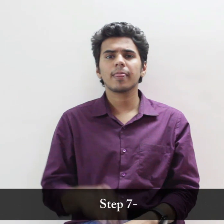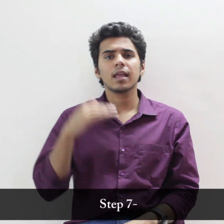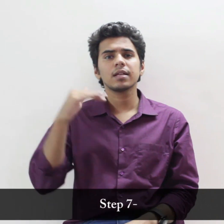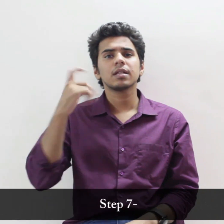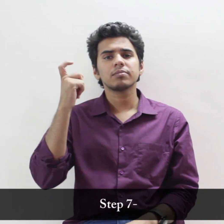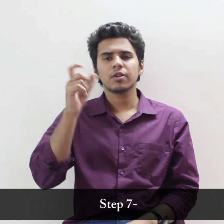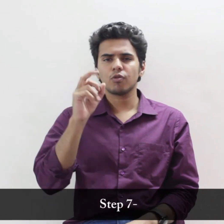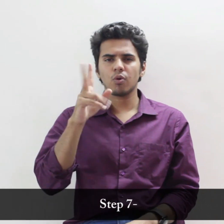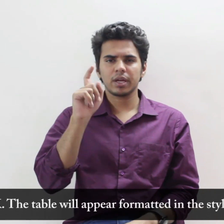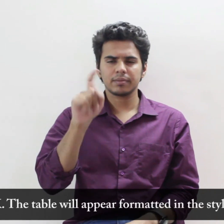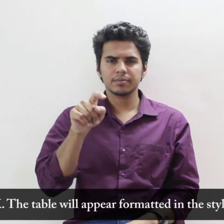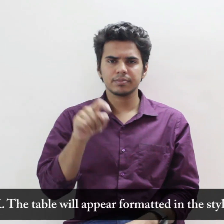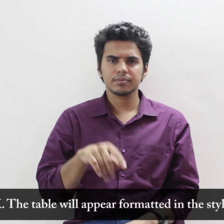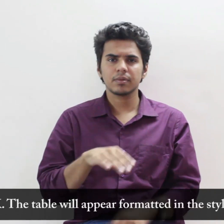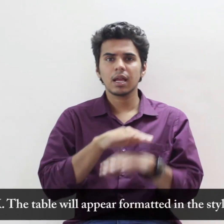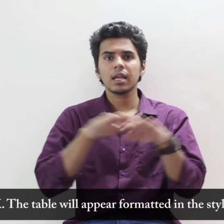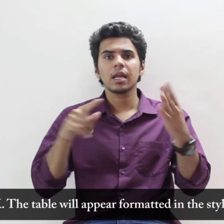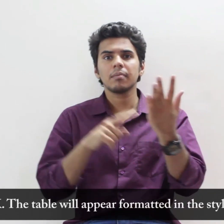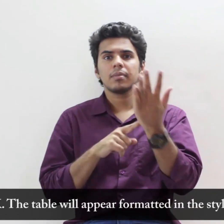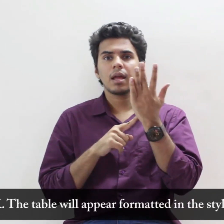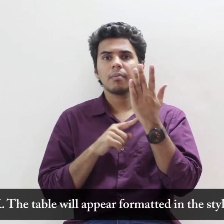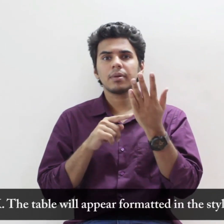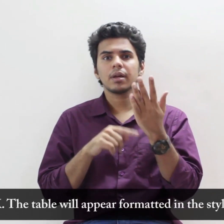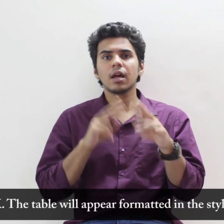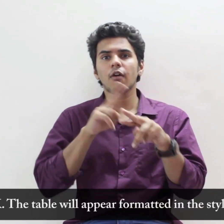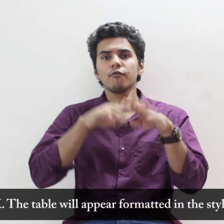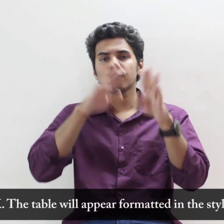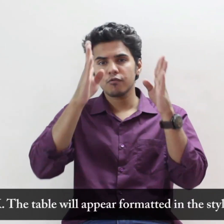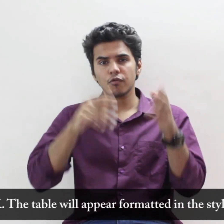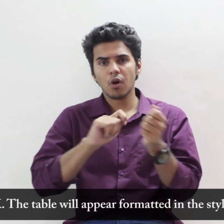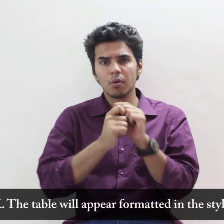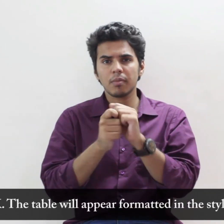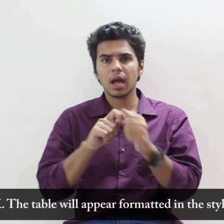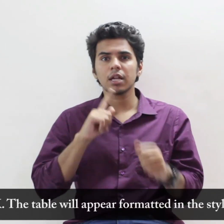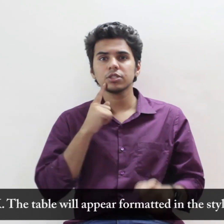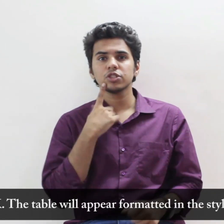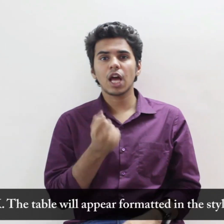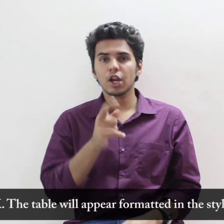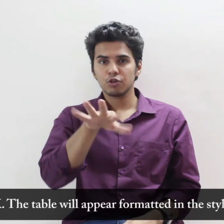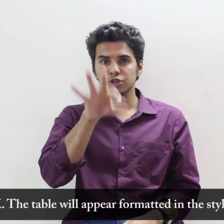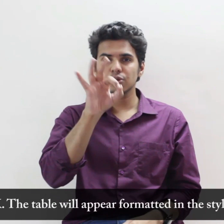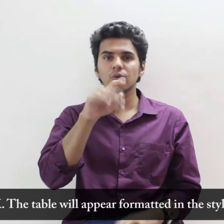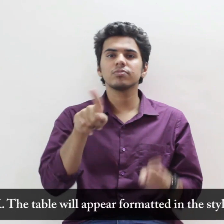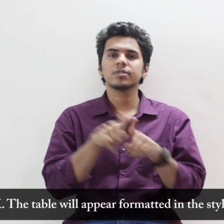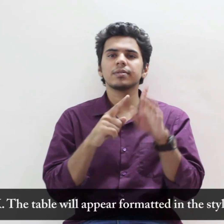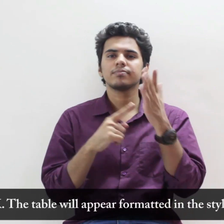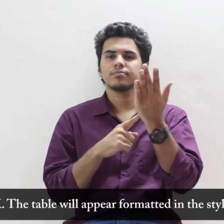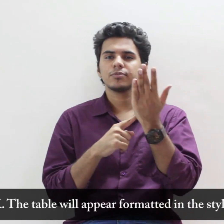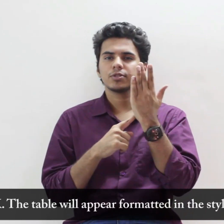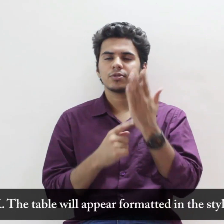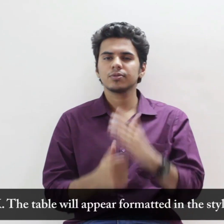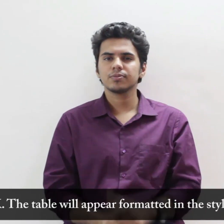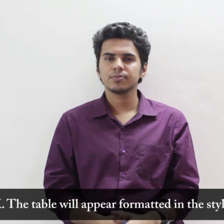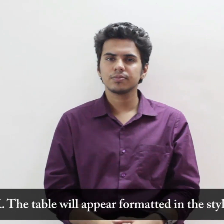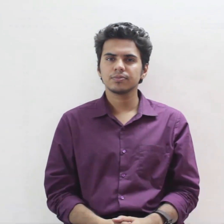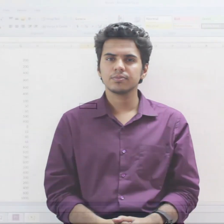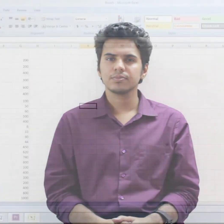Step 7. Click OK. The table will appear formatted in the style you choose.